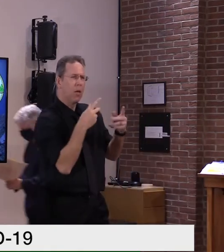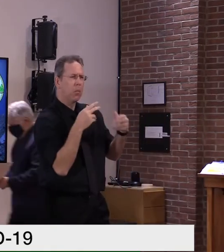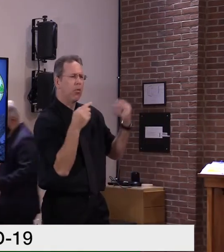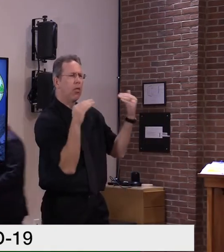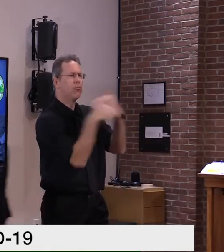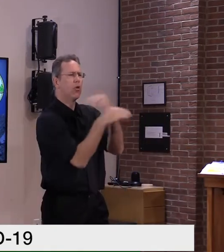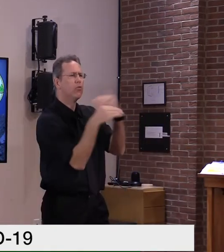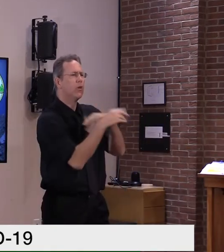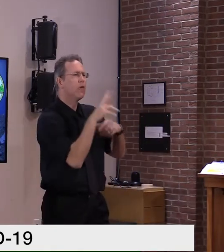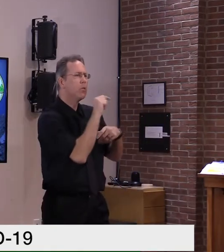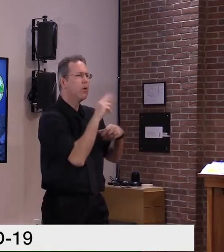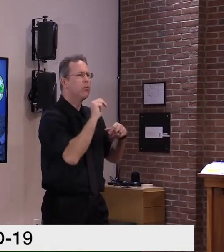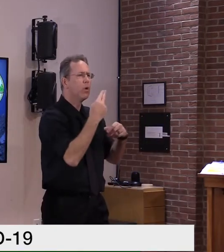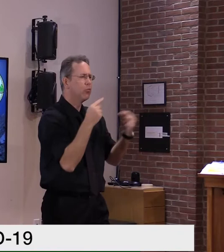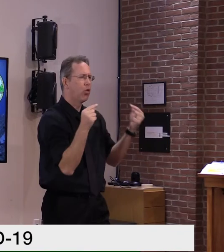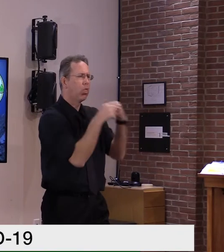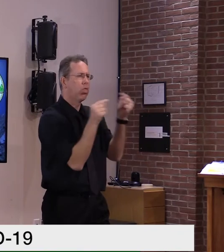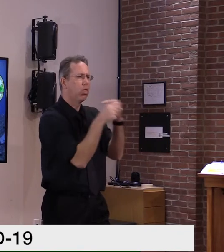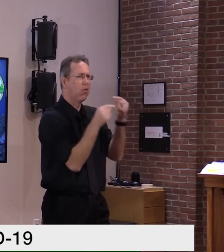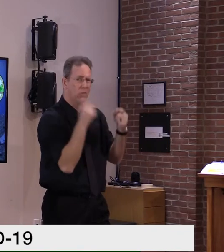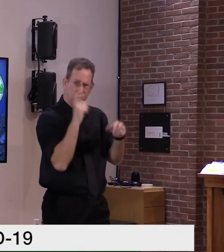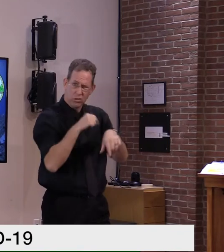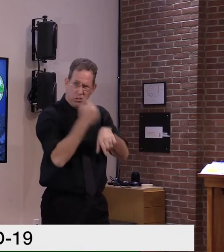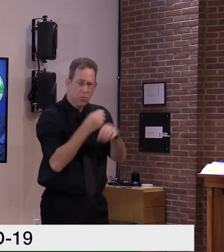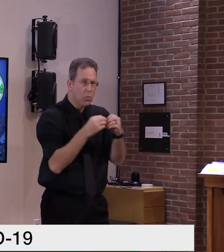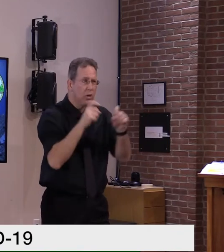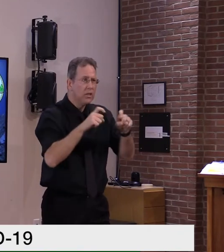that. Okay, thank you.